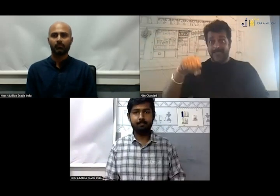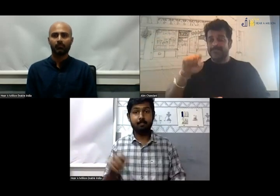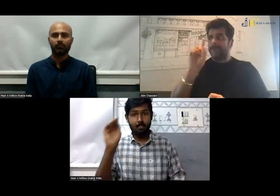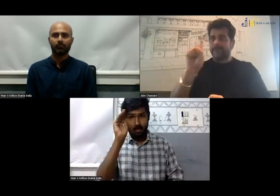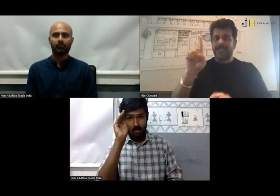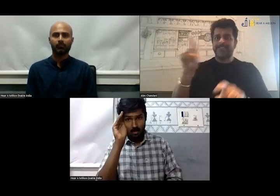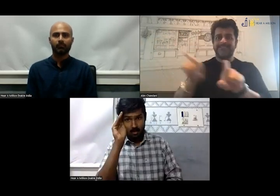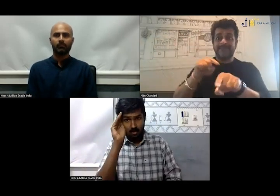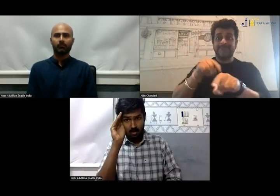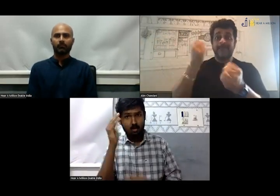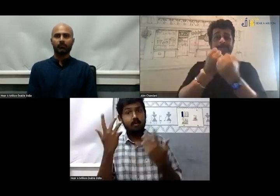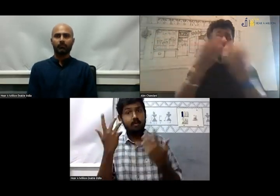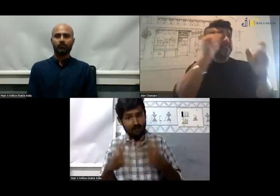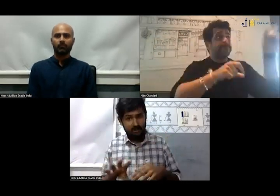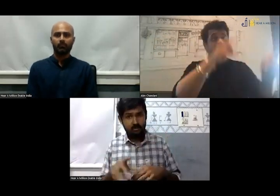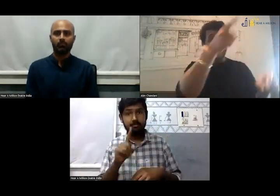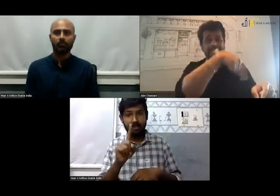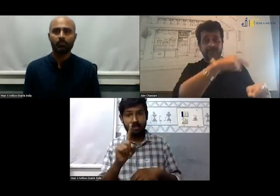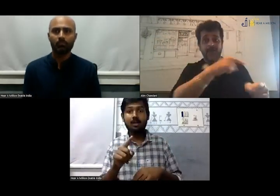together.